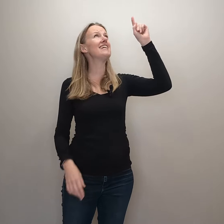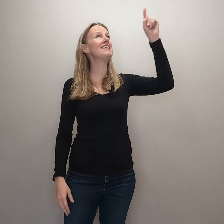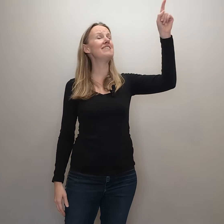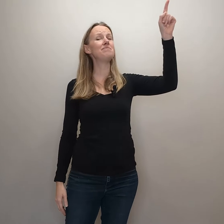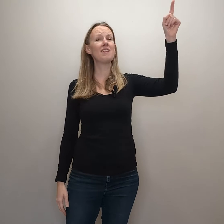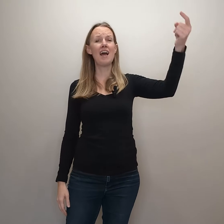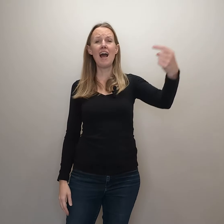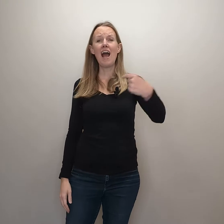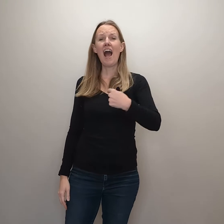exaltation.